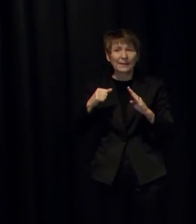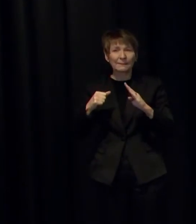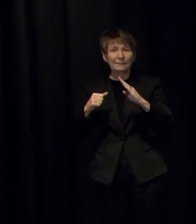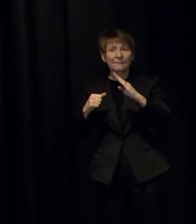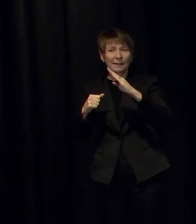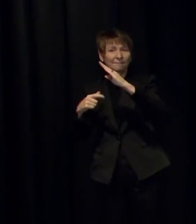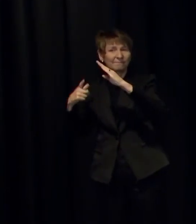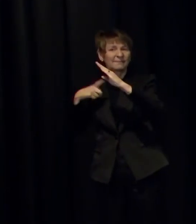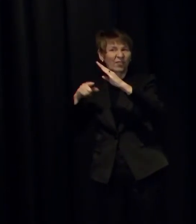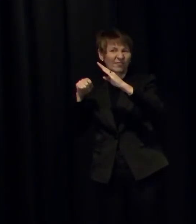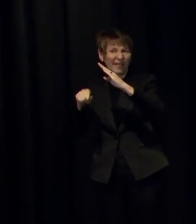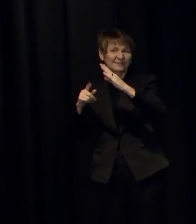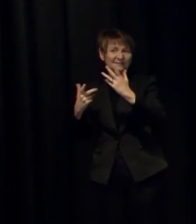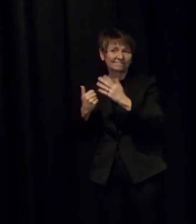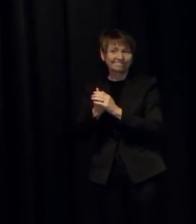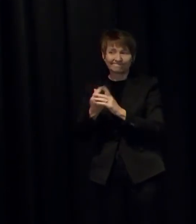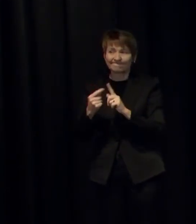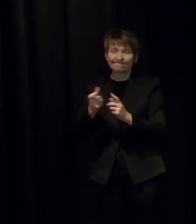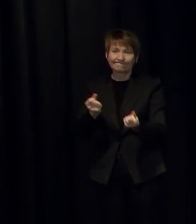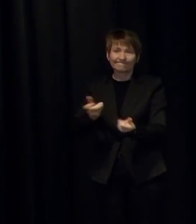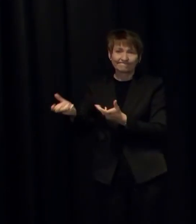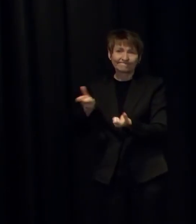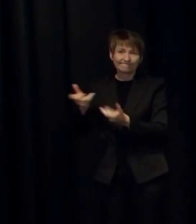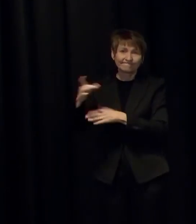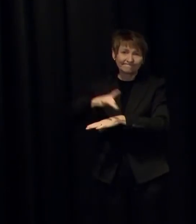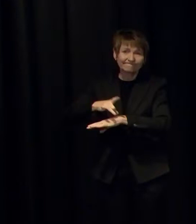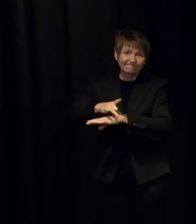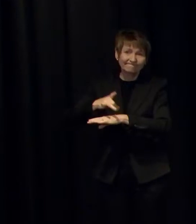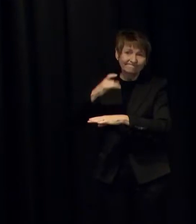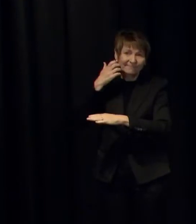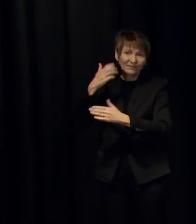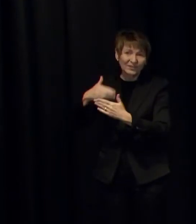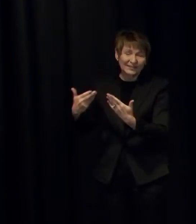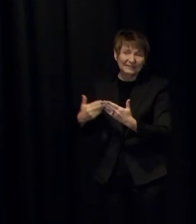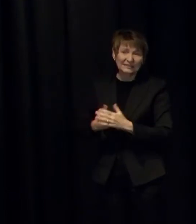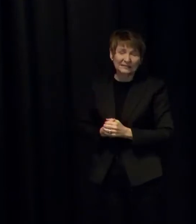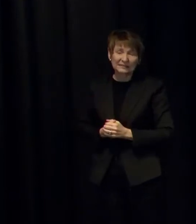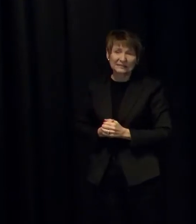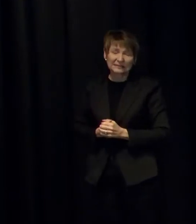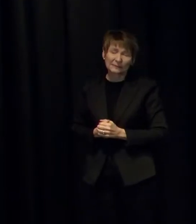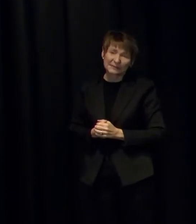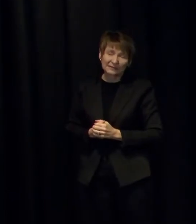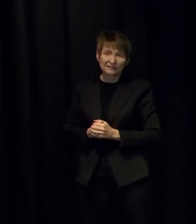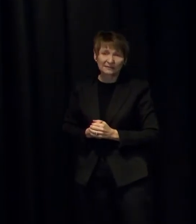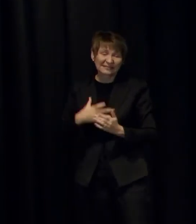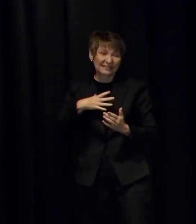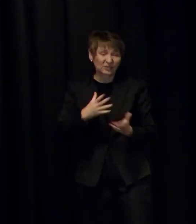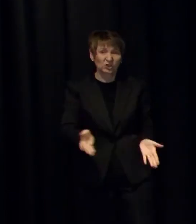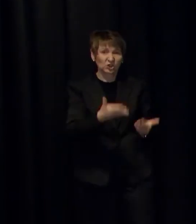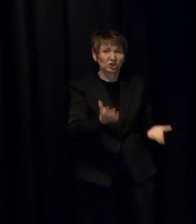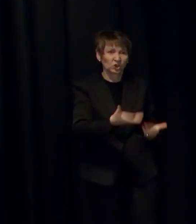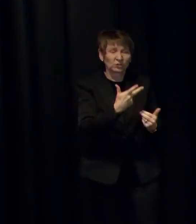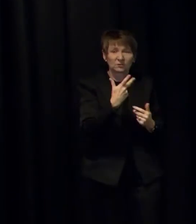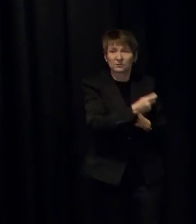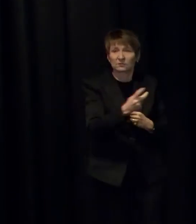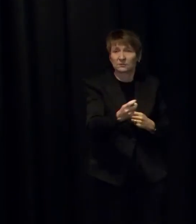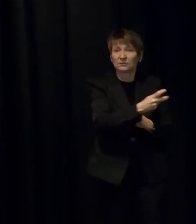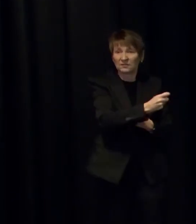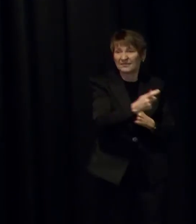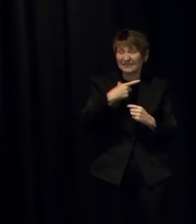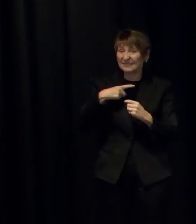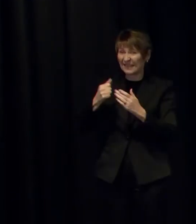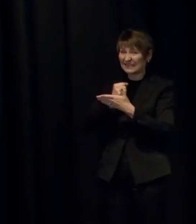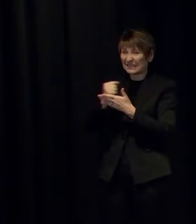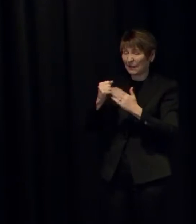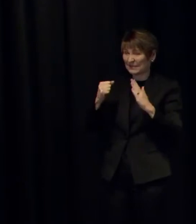case numbers and the new hospitalised cases every day, which is a great thing. That said, we want the case numbers to go down as